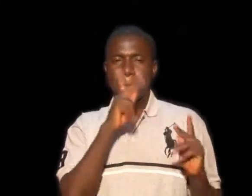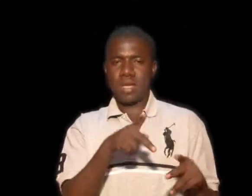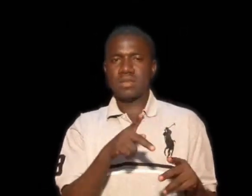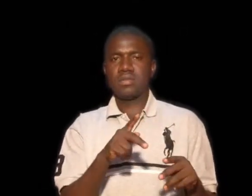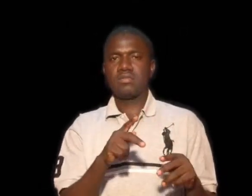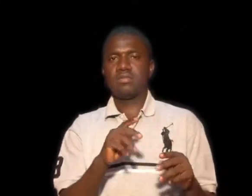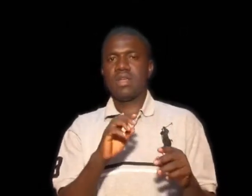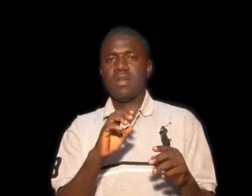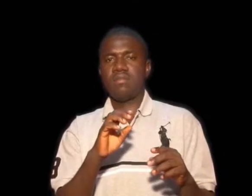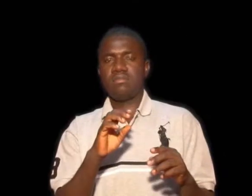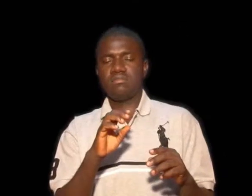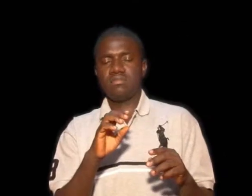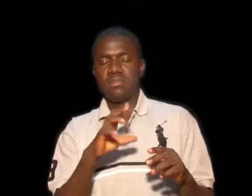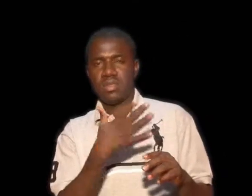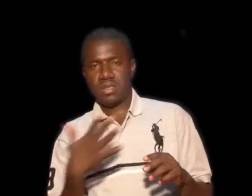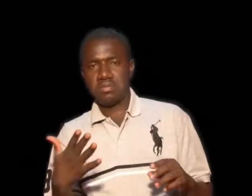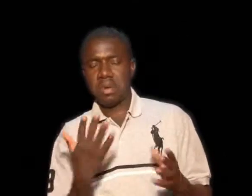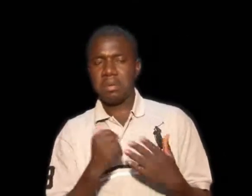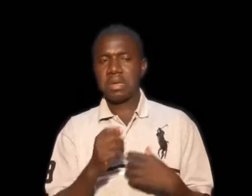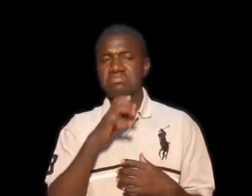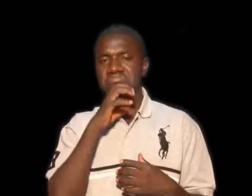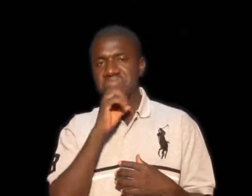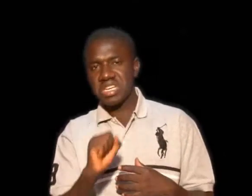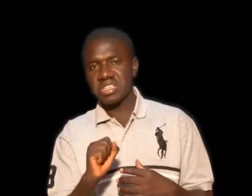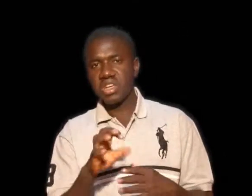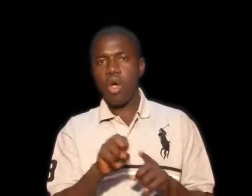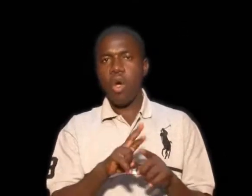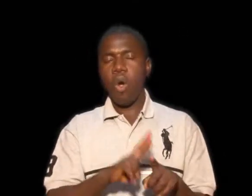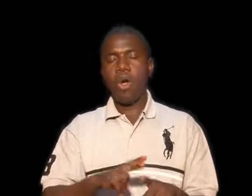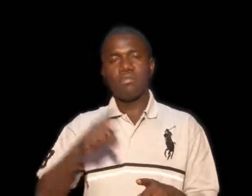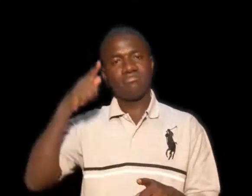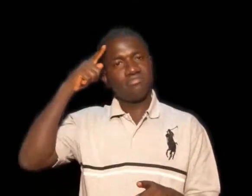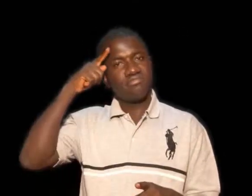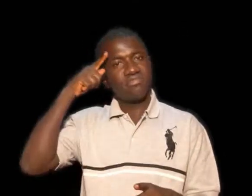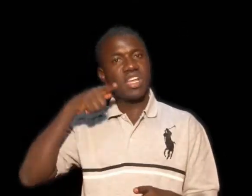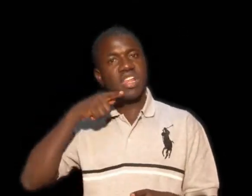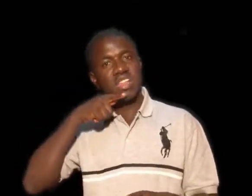attitudes, and personal factors, e.g., age or gender.